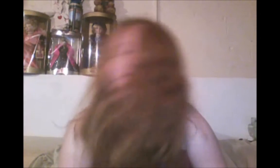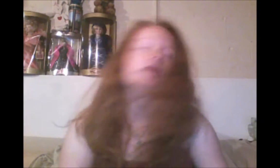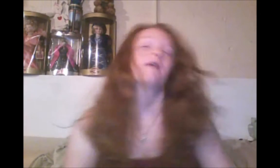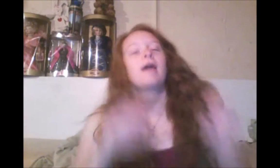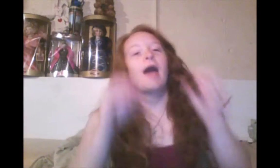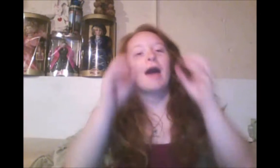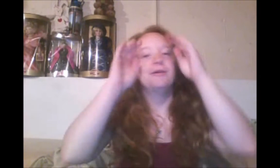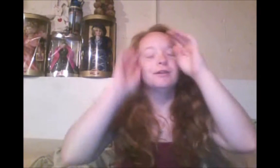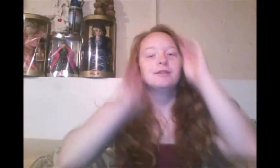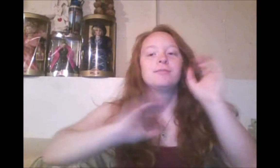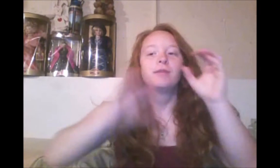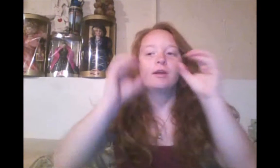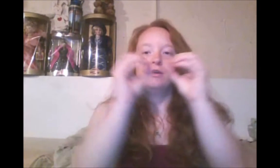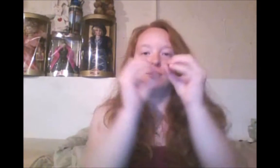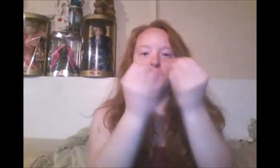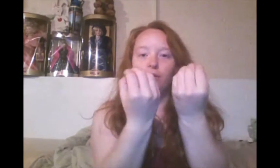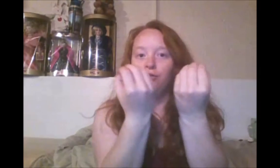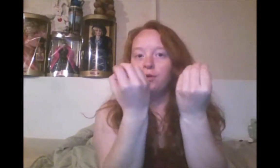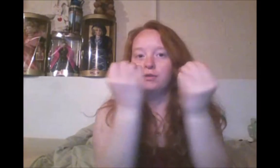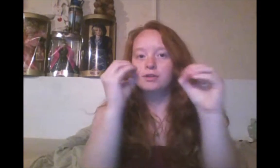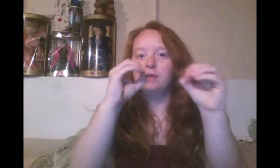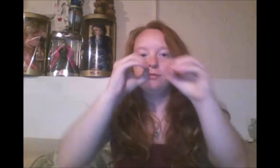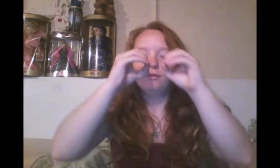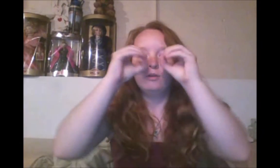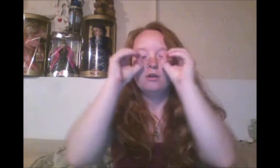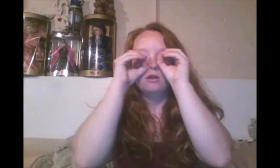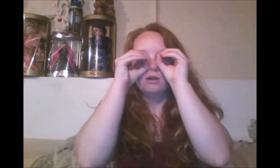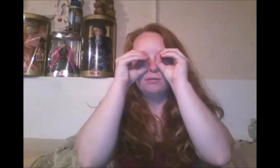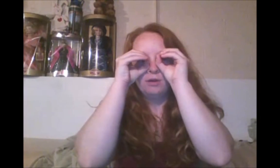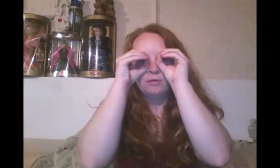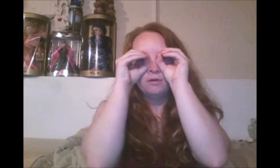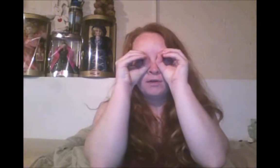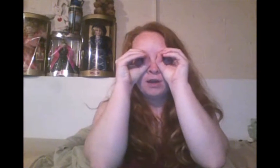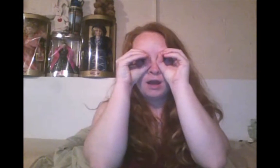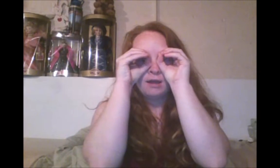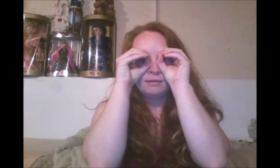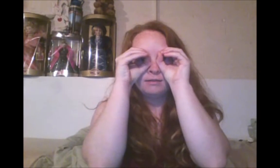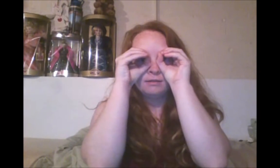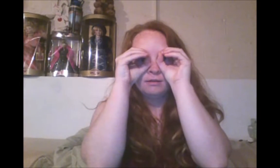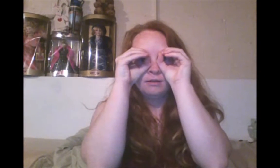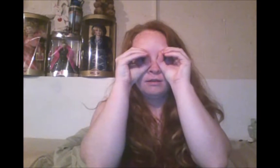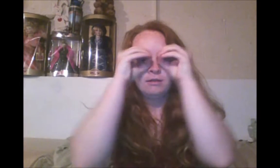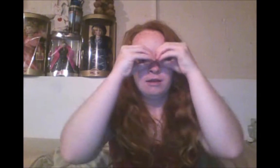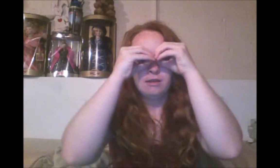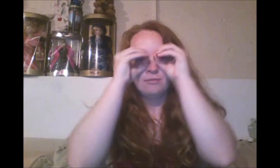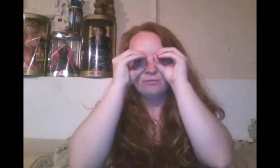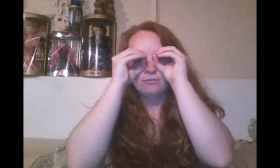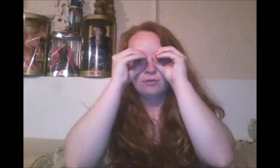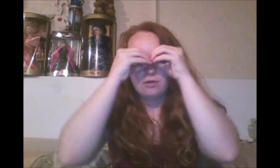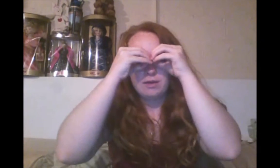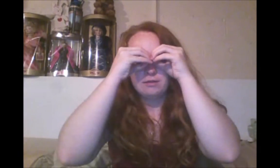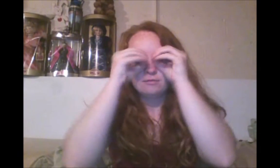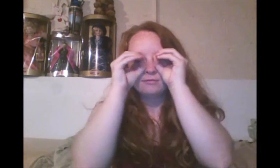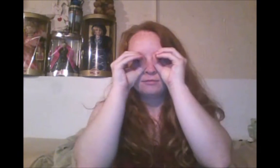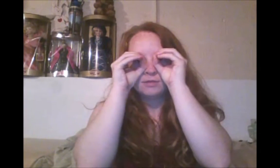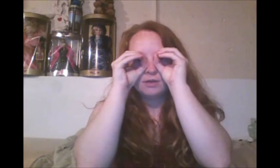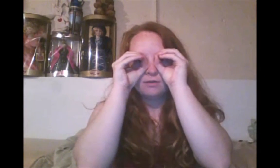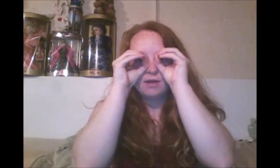Okay, owl. Making two O shapes. I'm gonna put them over your eyes and then go in. So,